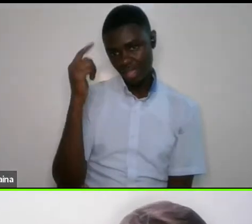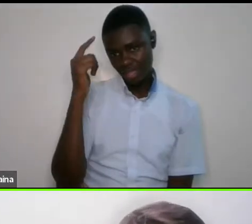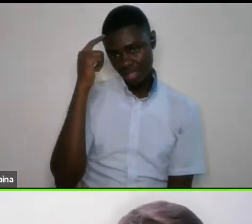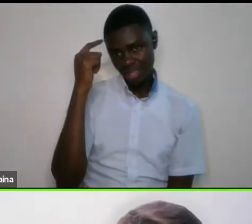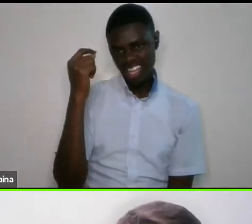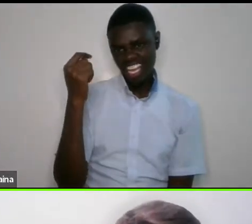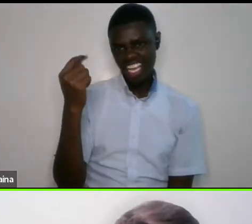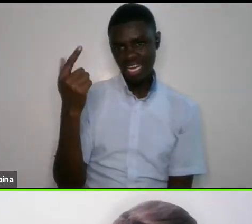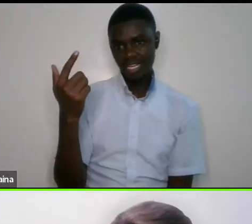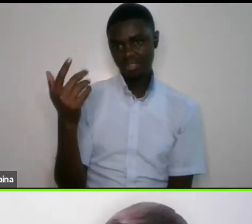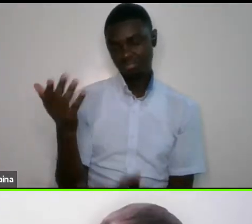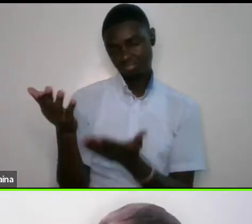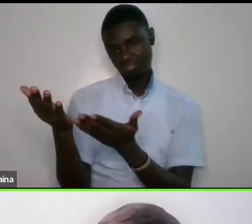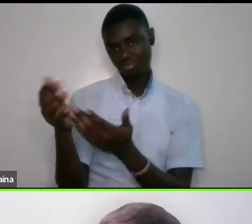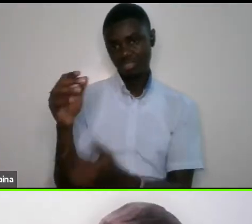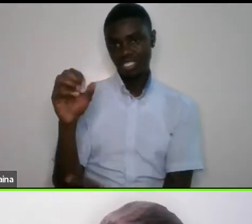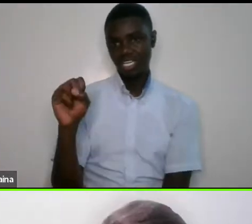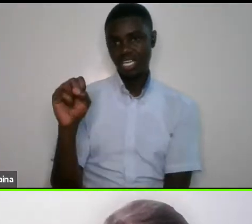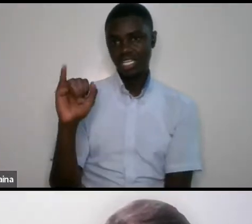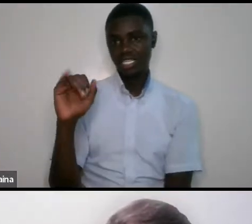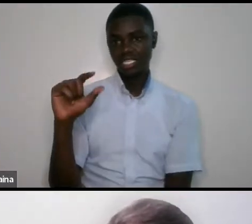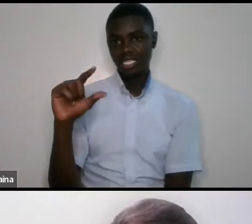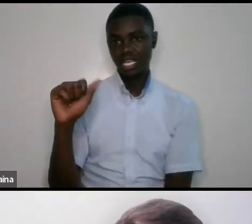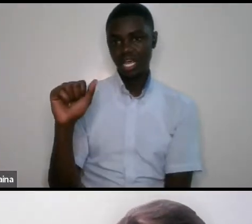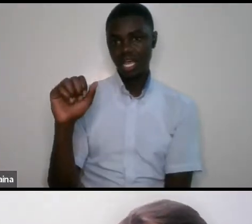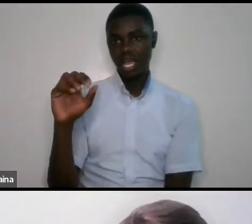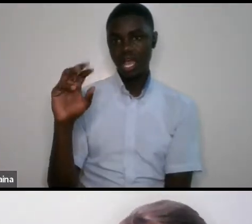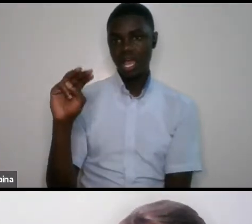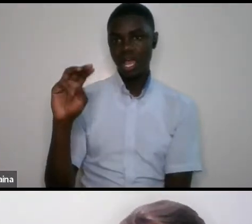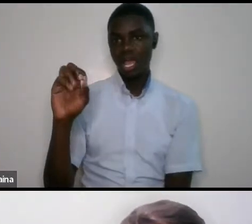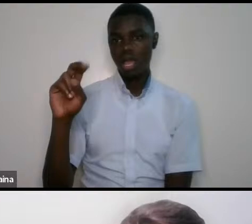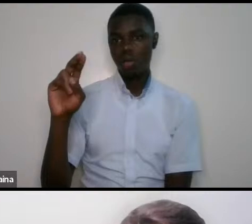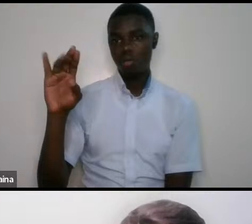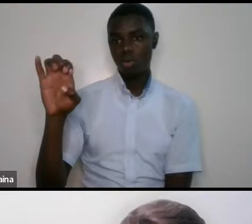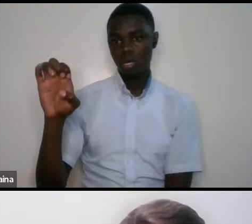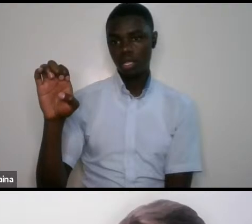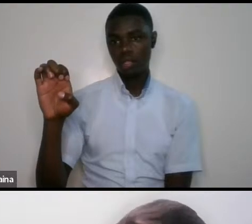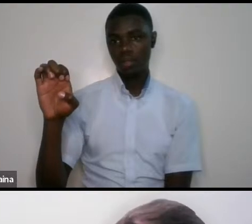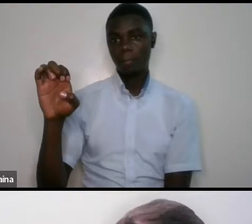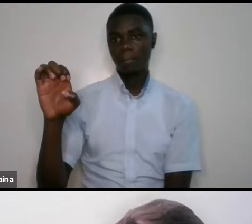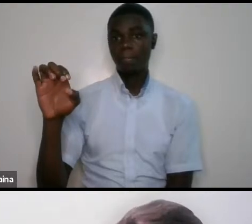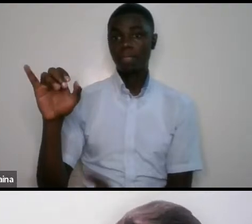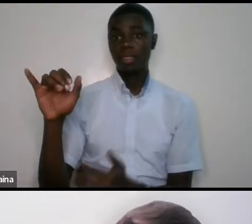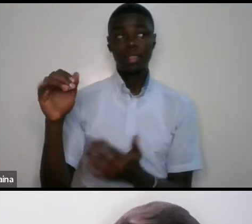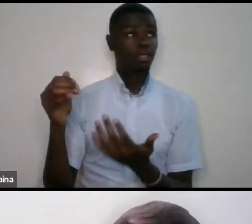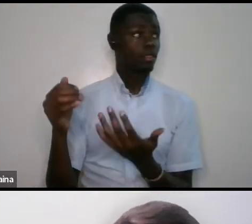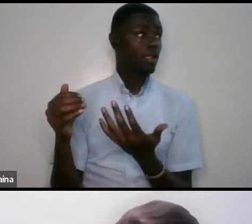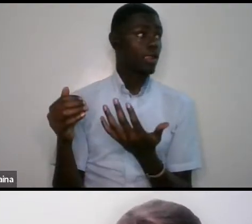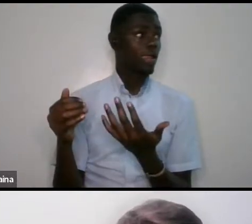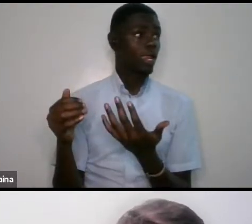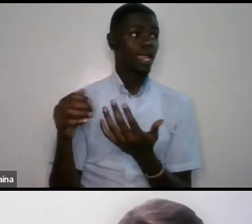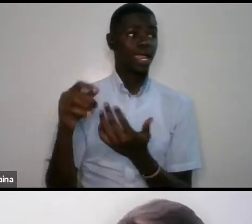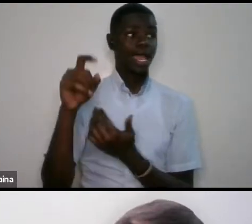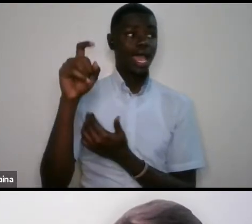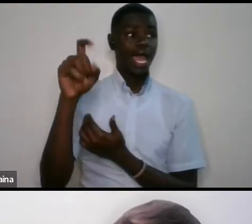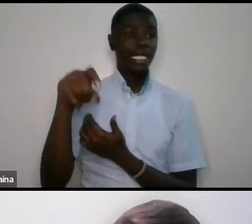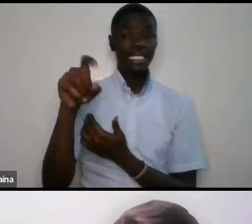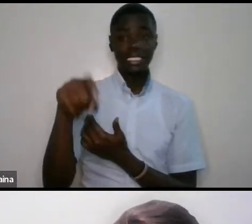Dr. Sigamoni, please. So Jeremy, if I get you right, I need to